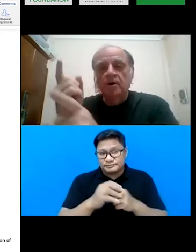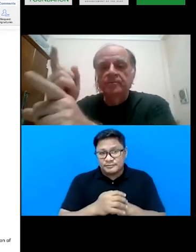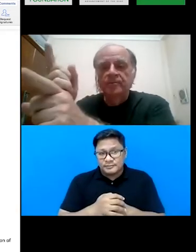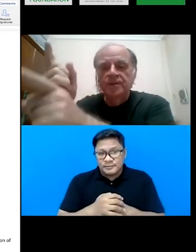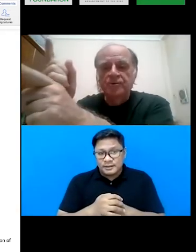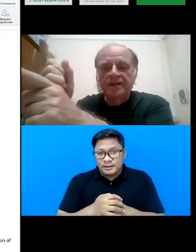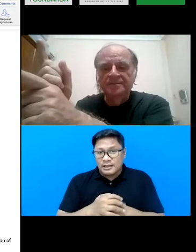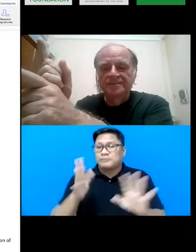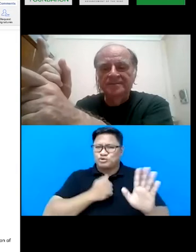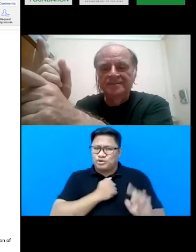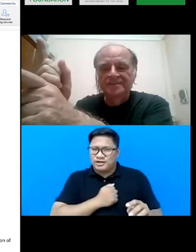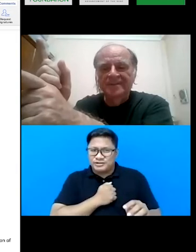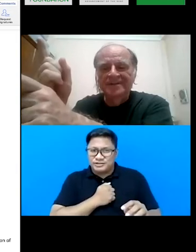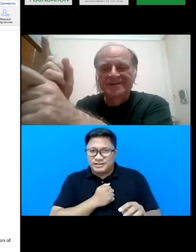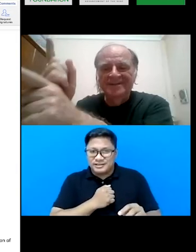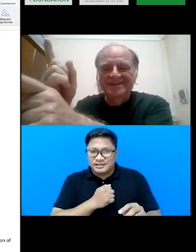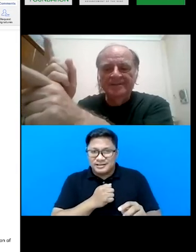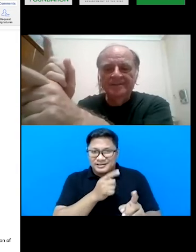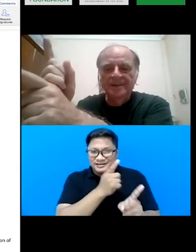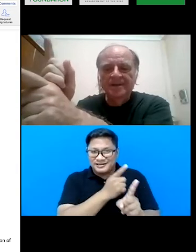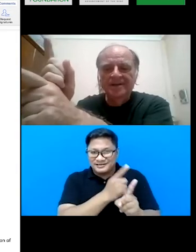Oh, sorry, this right.